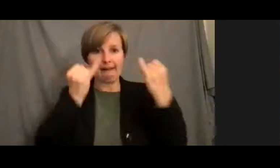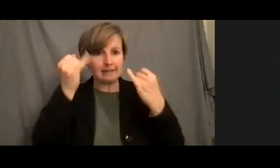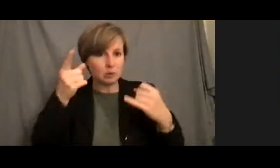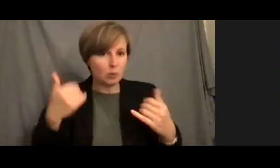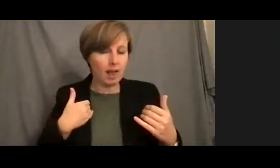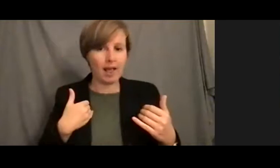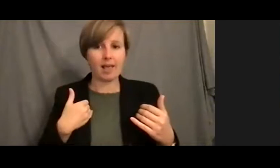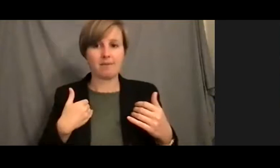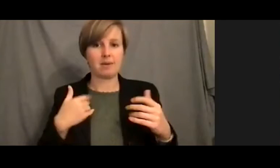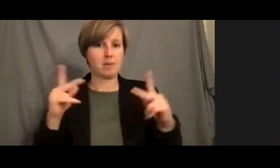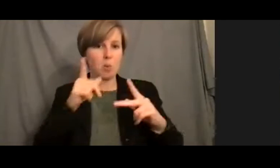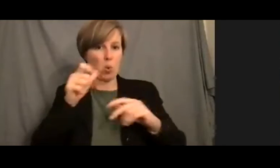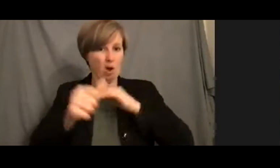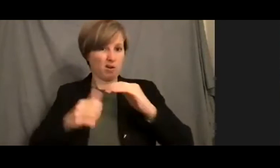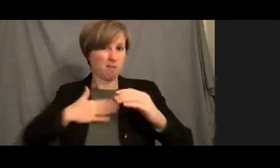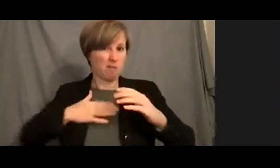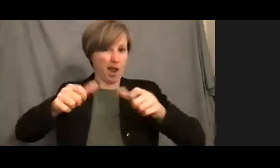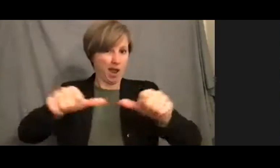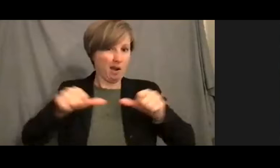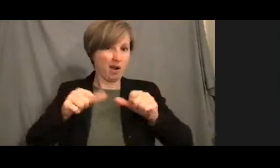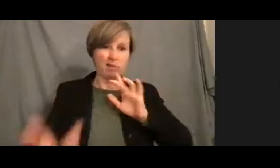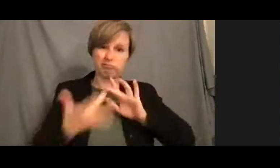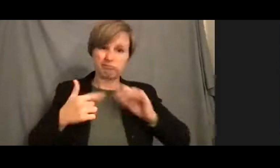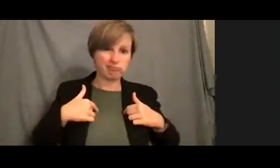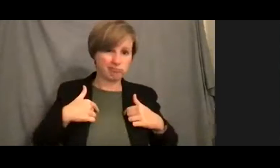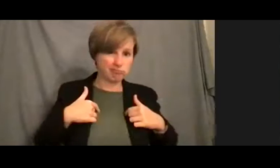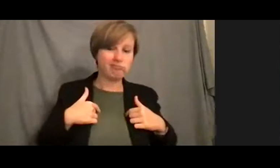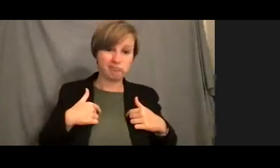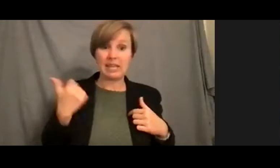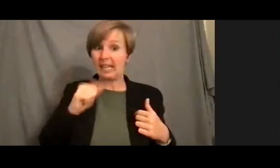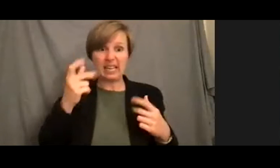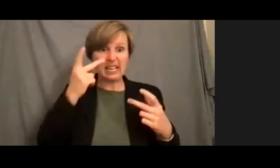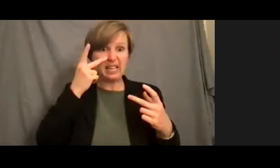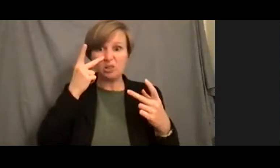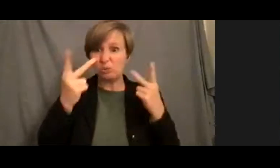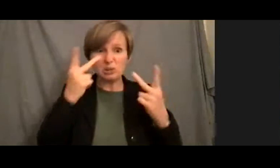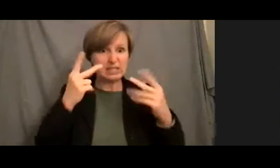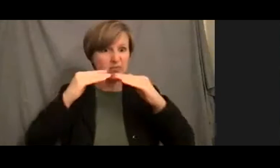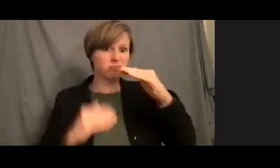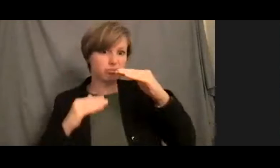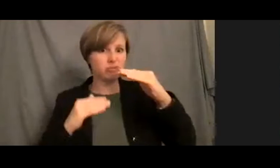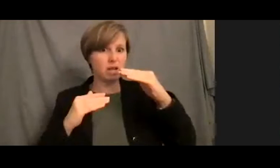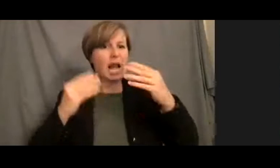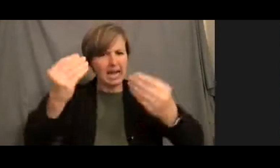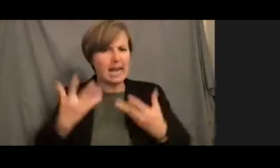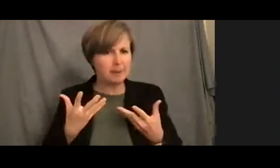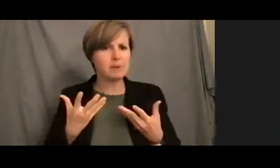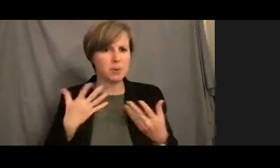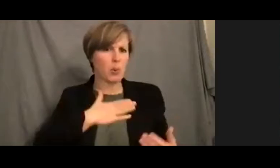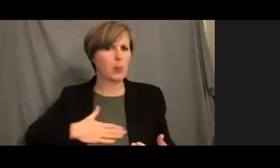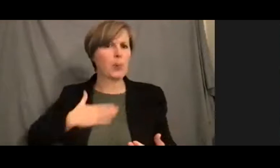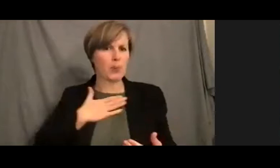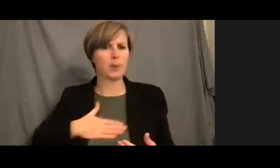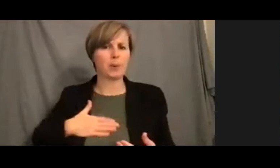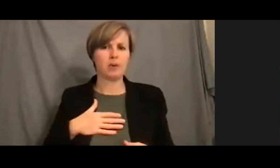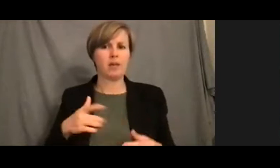to make Virginia a better place. And any injustices that you see and that they see in our community, bring them to me